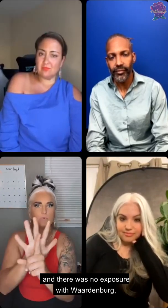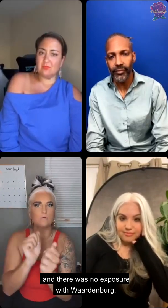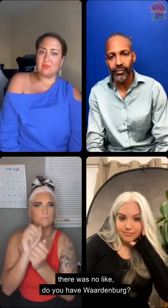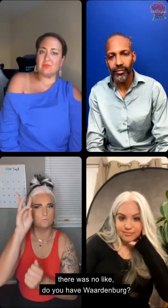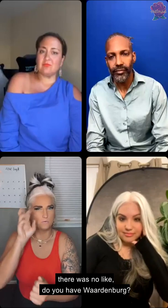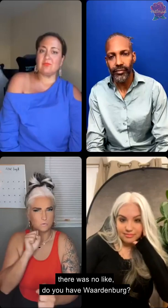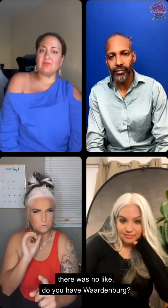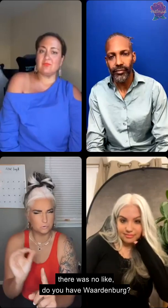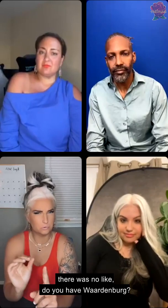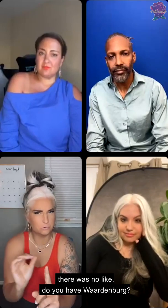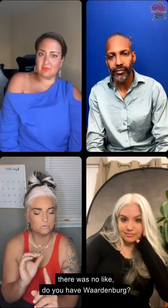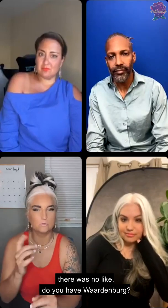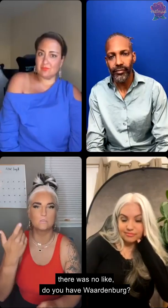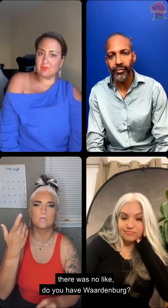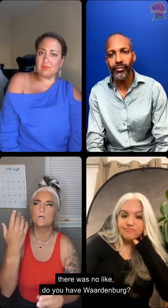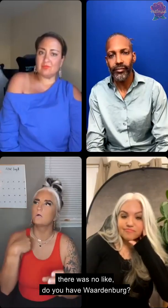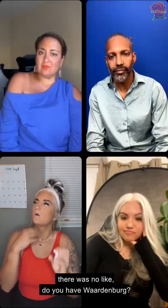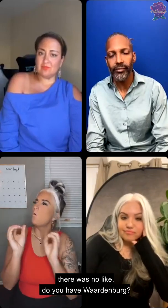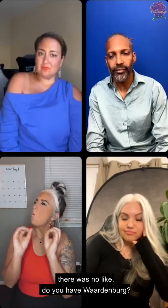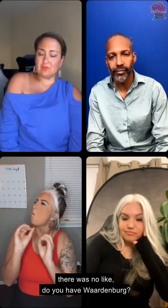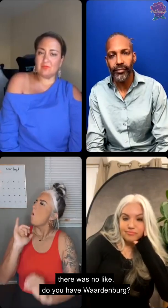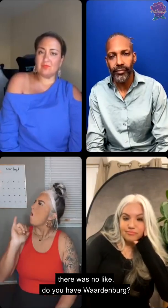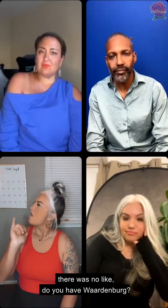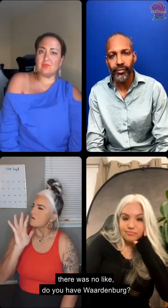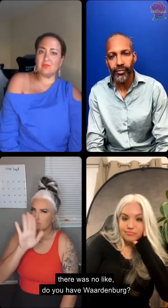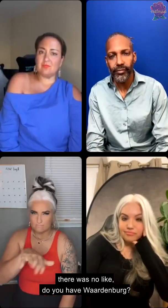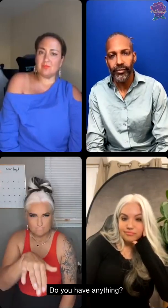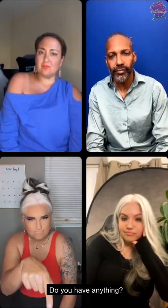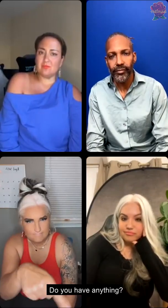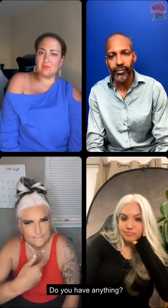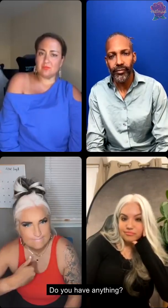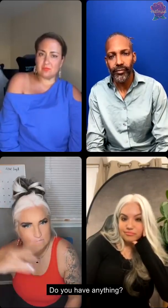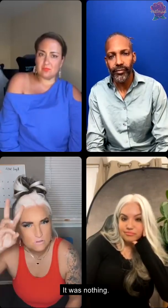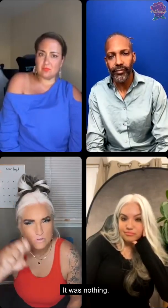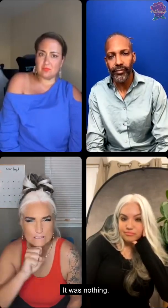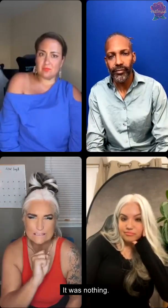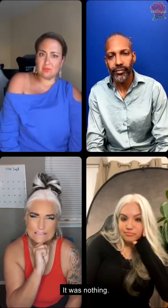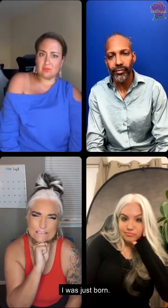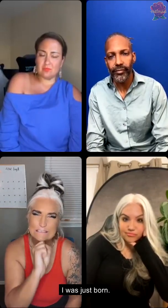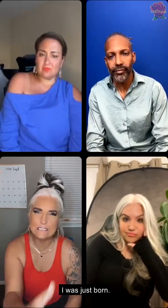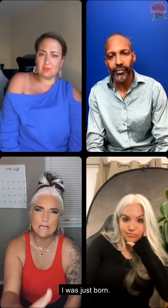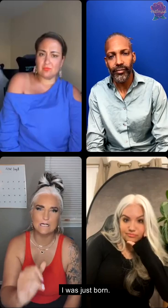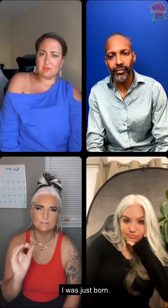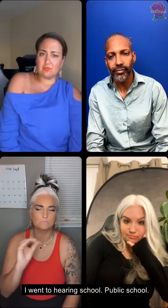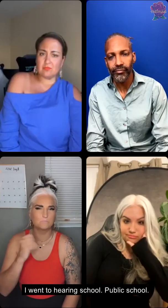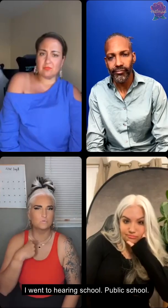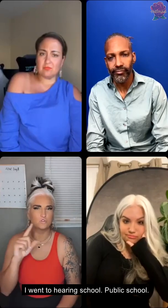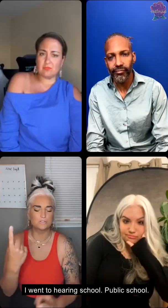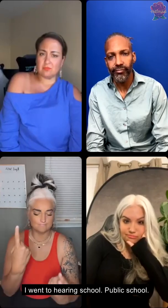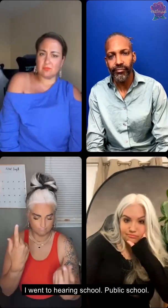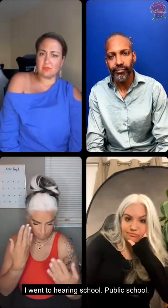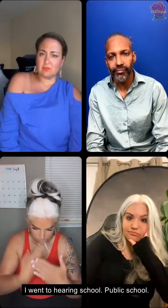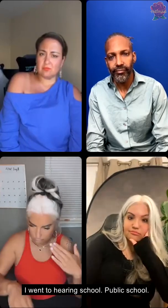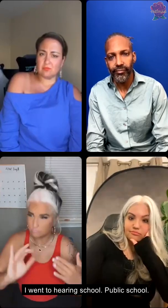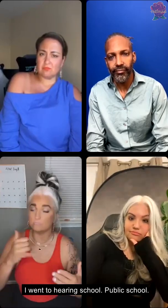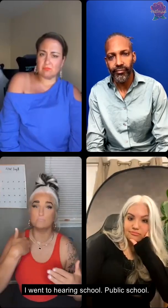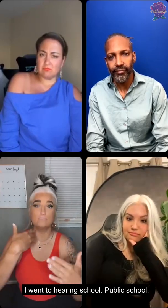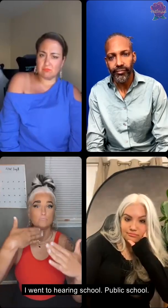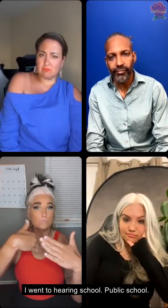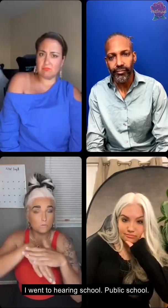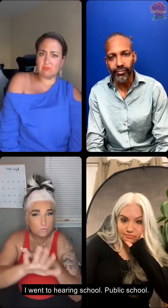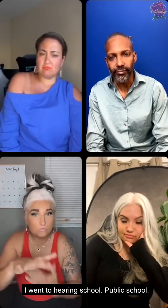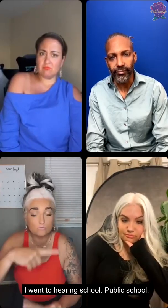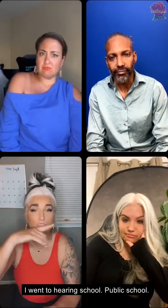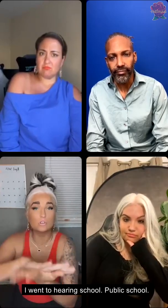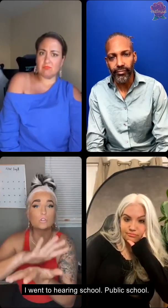exposure with Wardenbergs. There was no like, do you have Wardenbergs? Do you have anything? It was nothing. I was just born. I went to